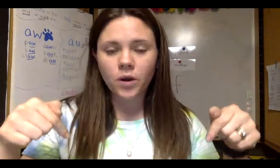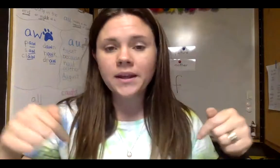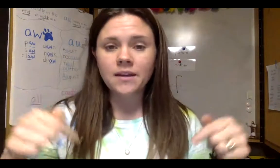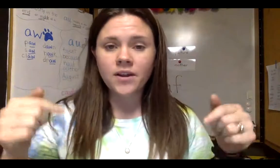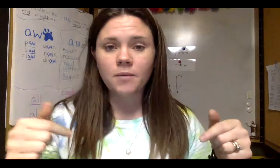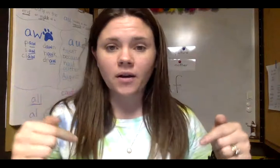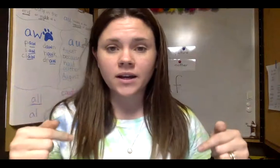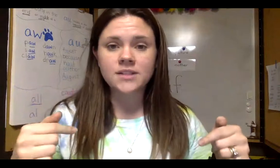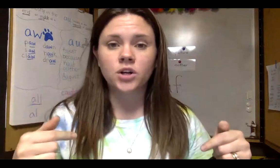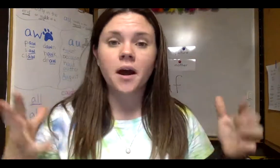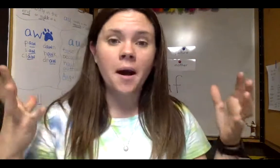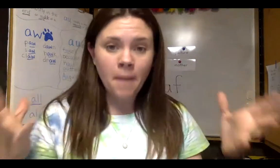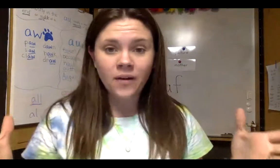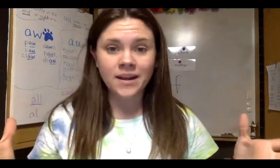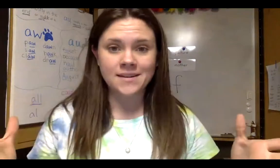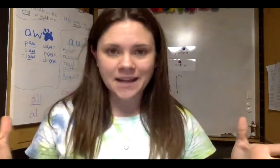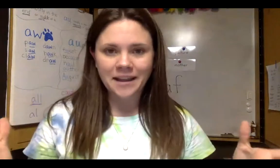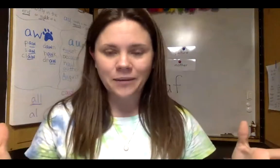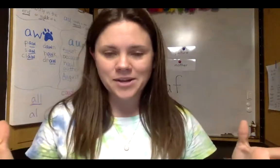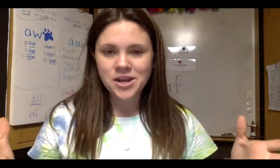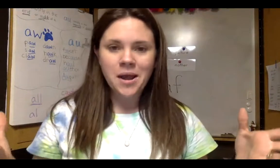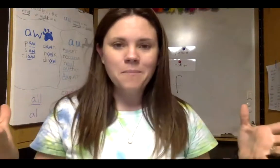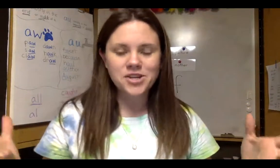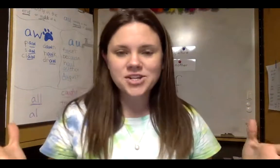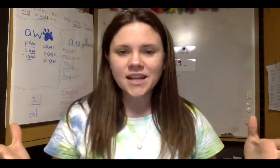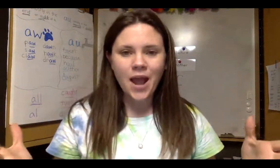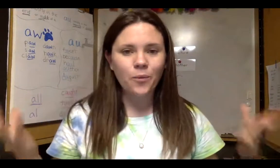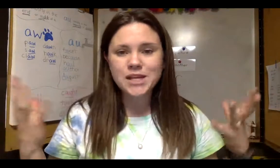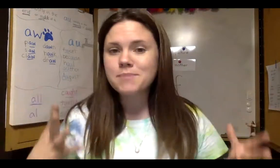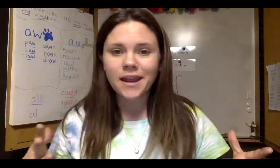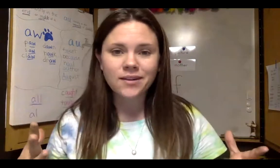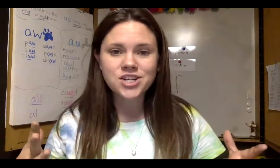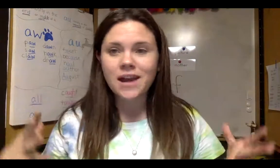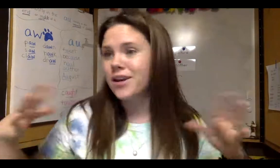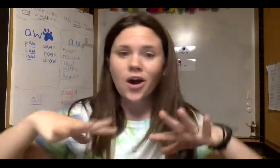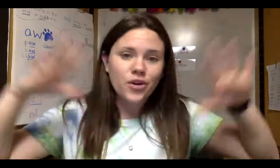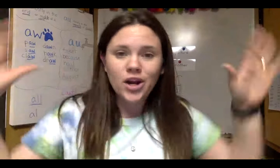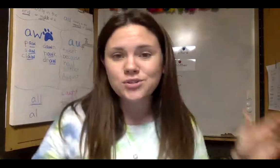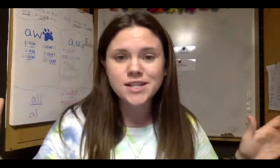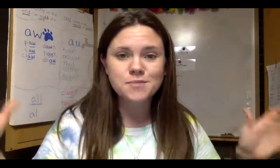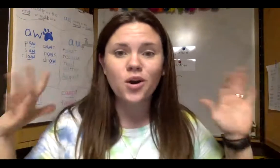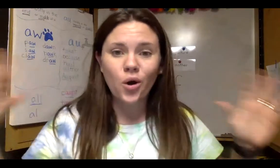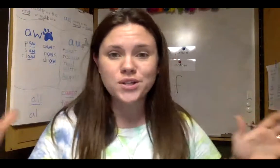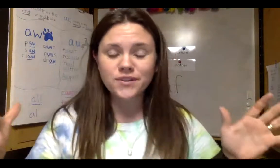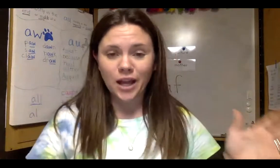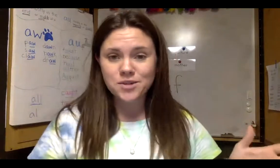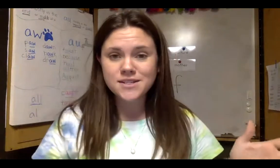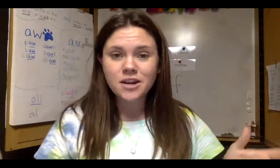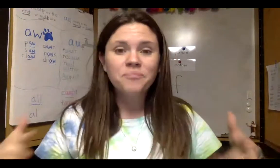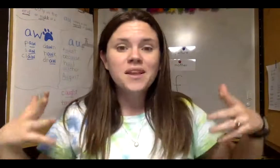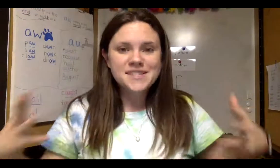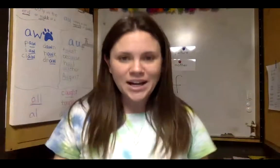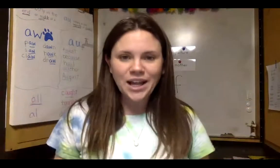And where we live here in America, it's called American Sign Language. But just like how we speak English and in other countries, they speak all different